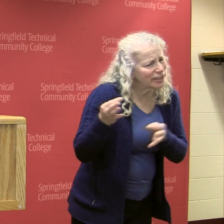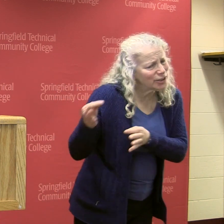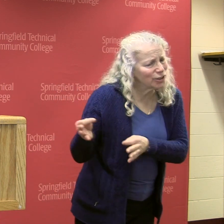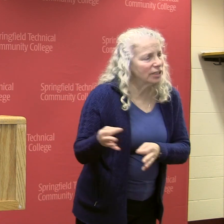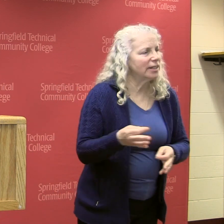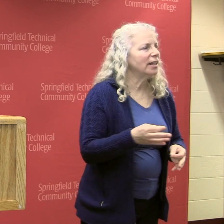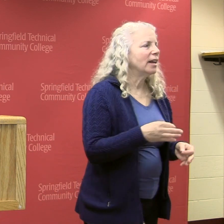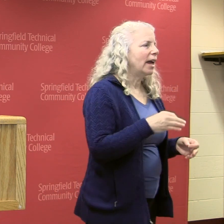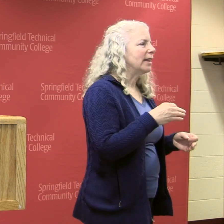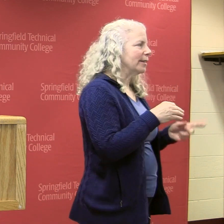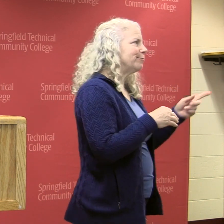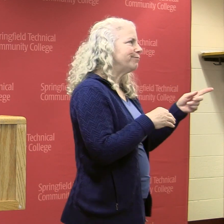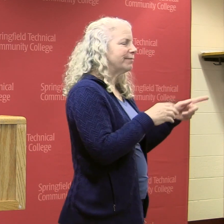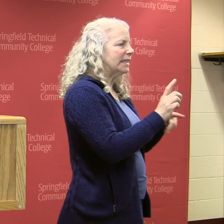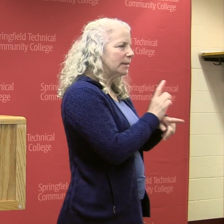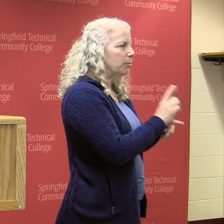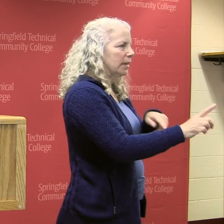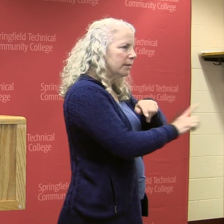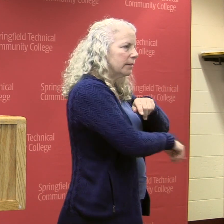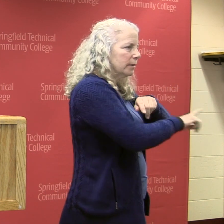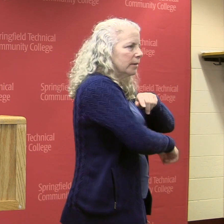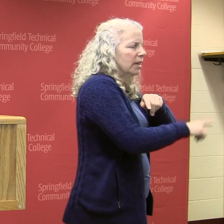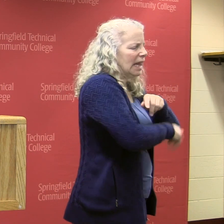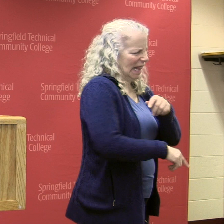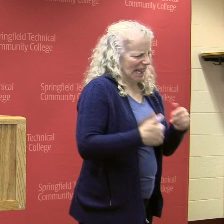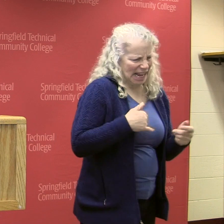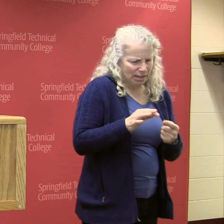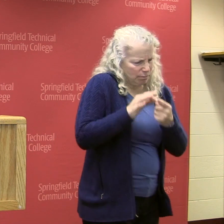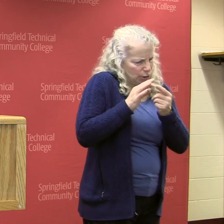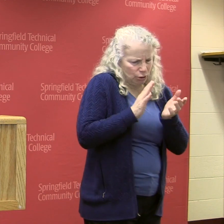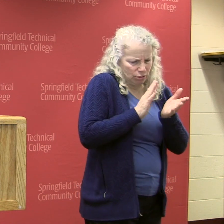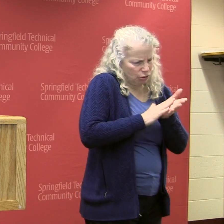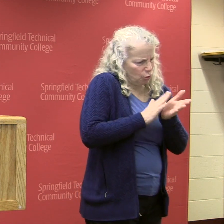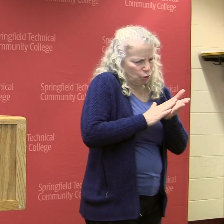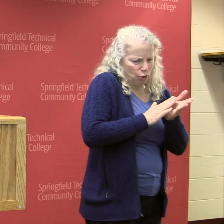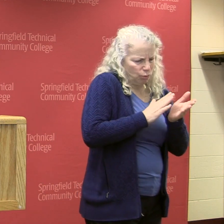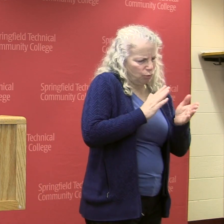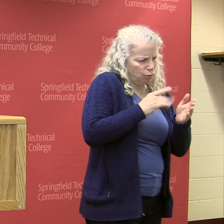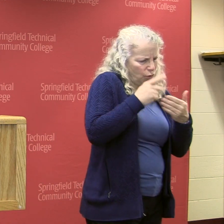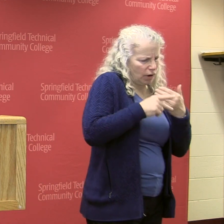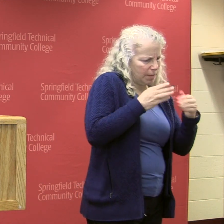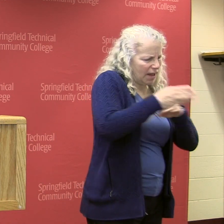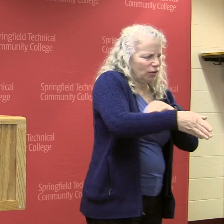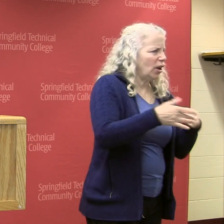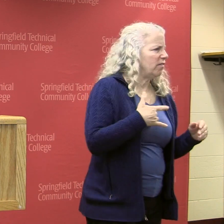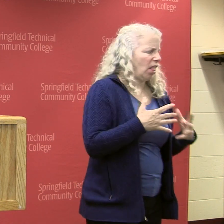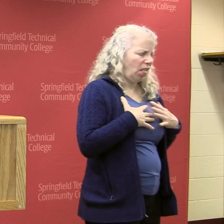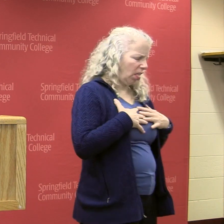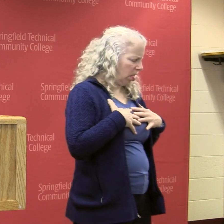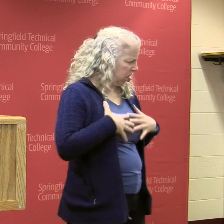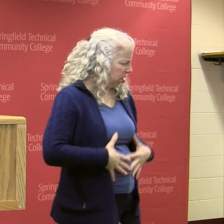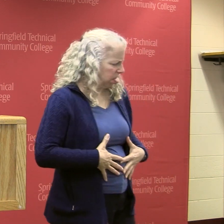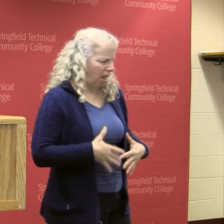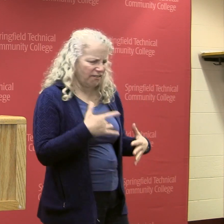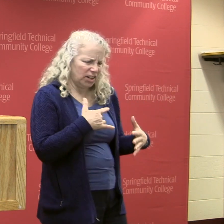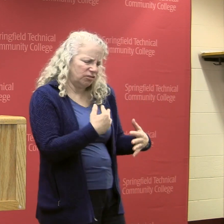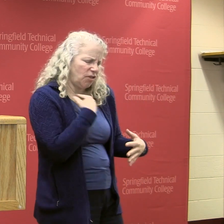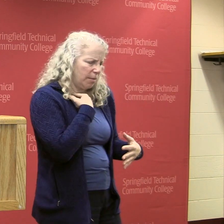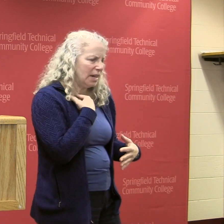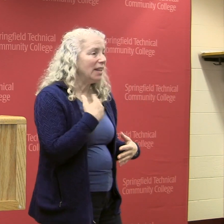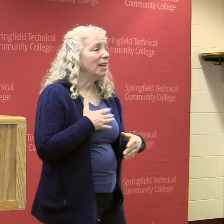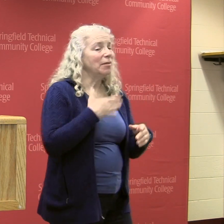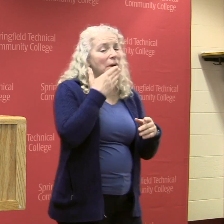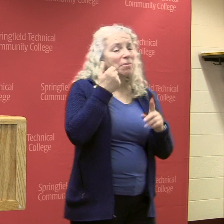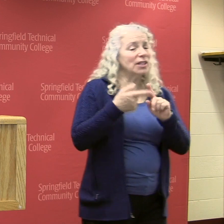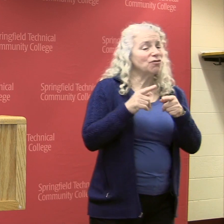of discipline after that. They put me in an after-school program. At this point, I was dying inside. I felt trapped. I met my best